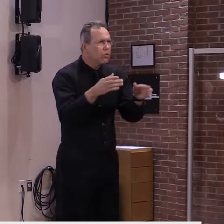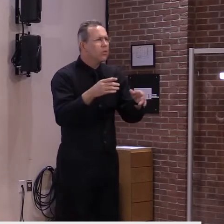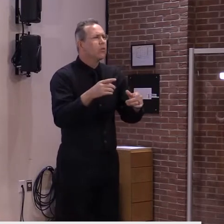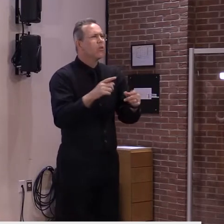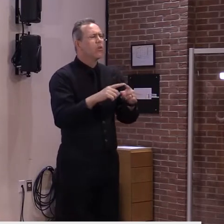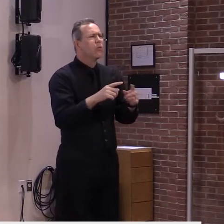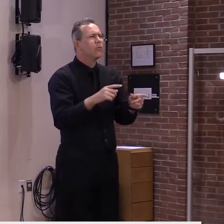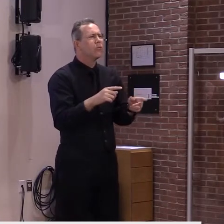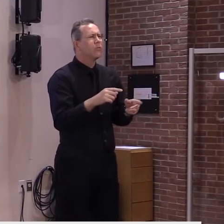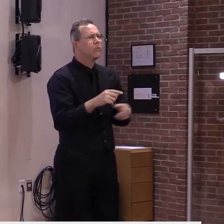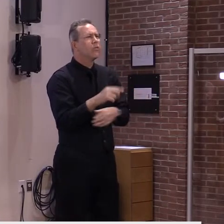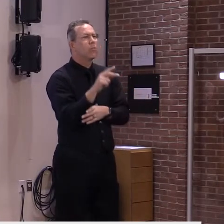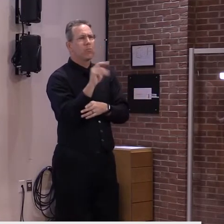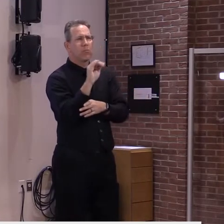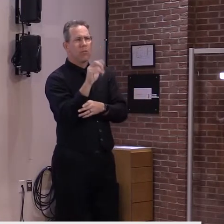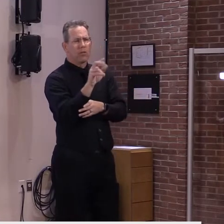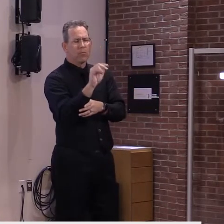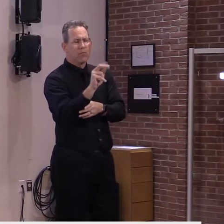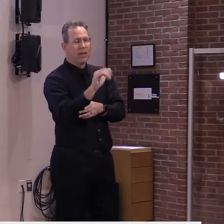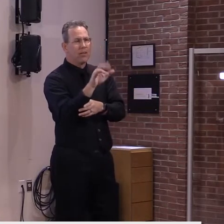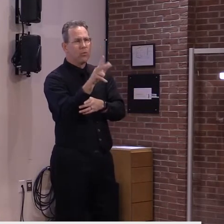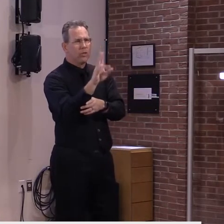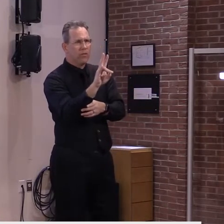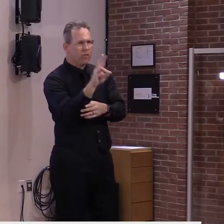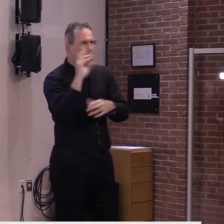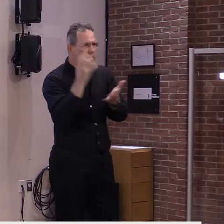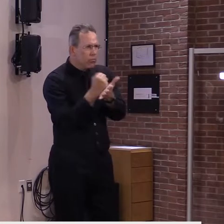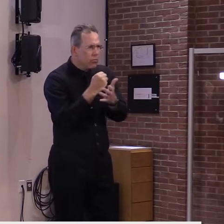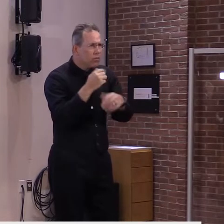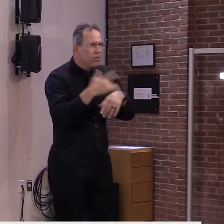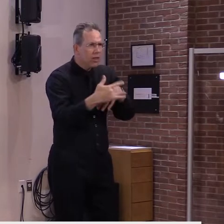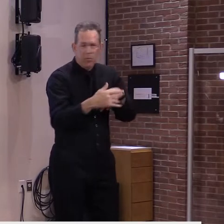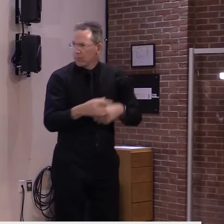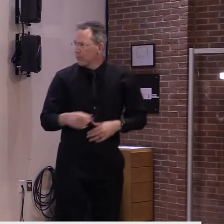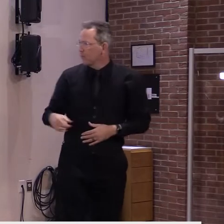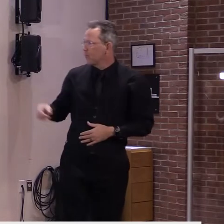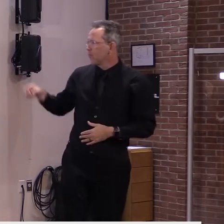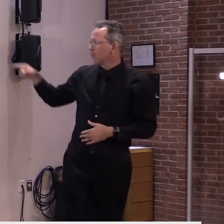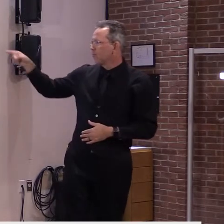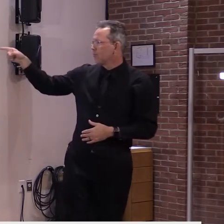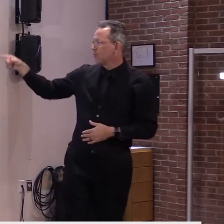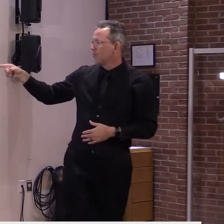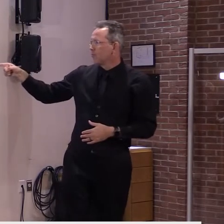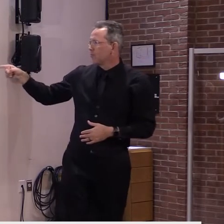this slide. If you can go to the next slide, this is